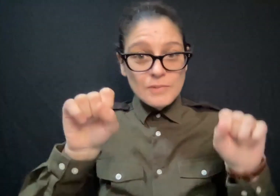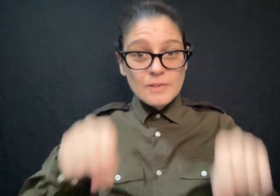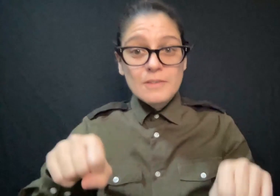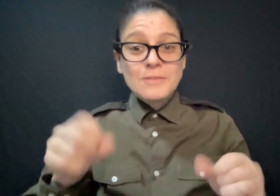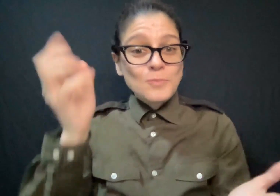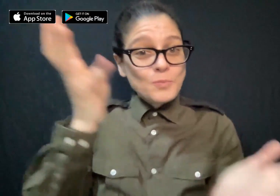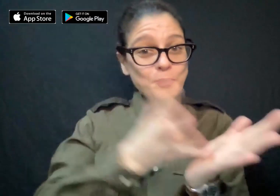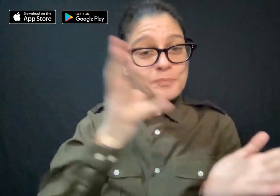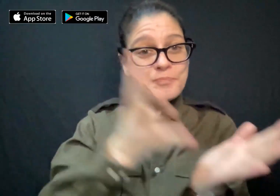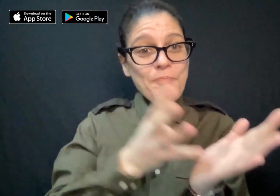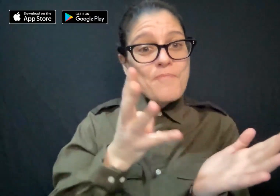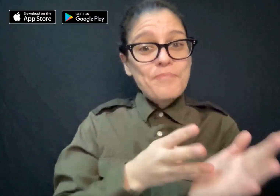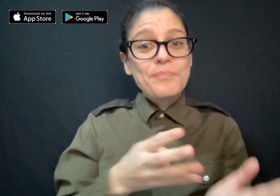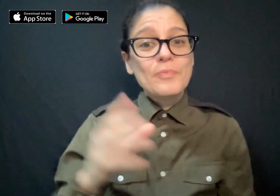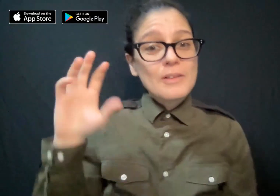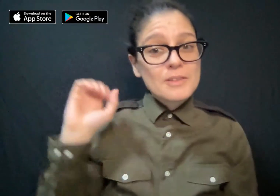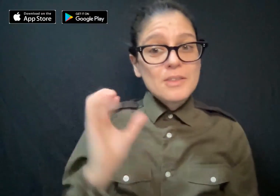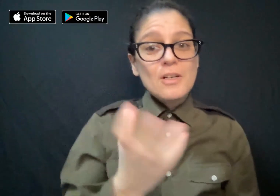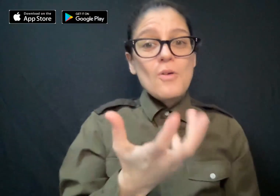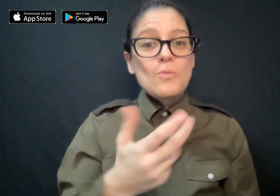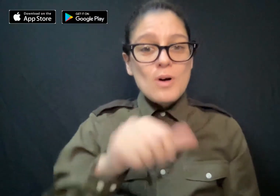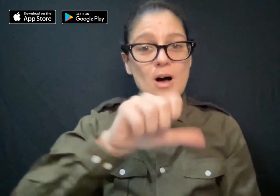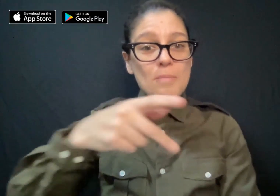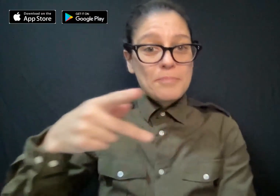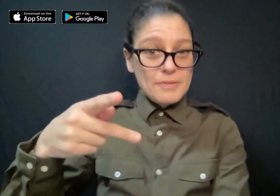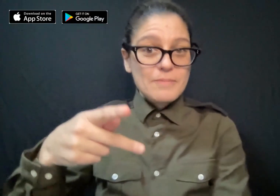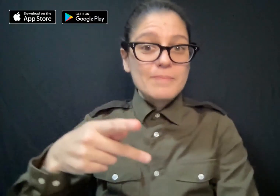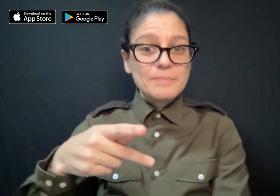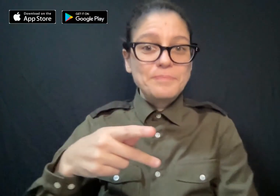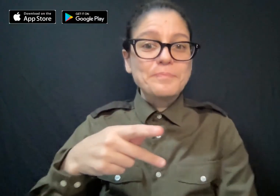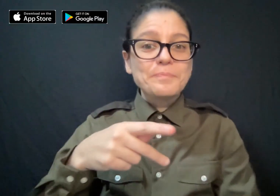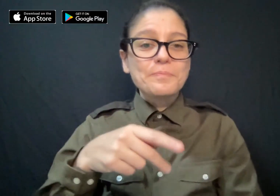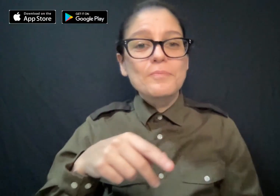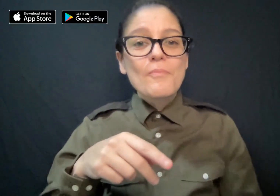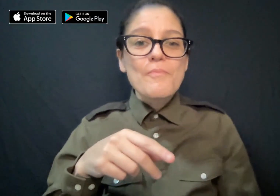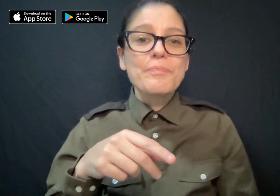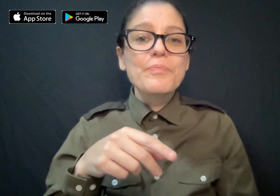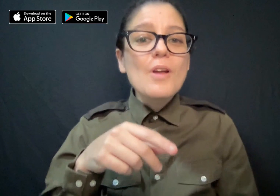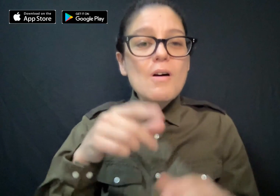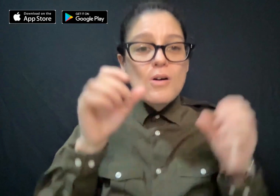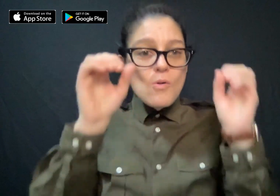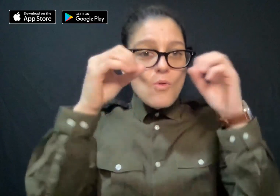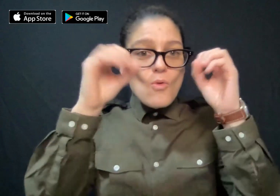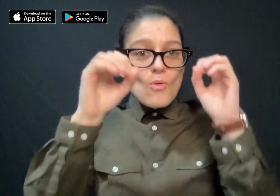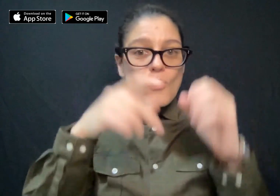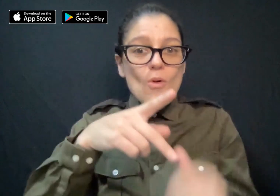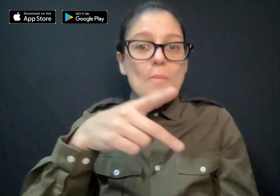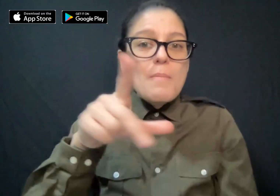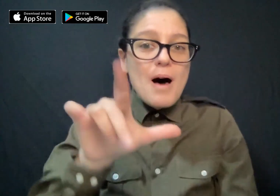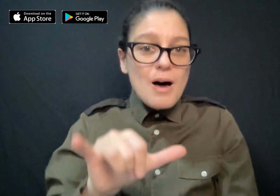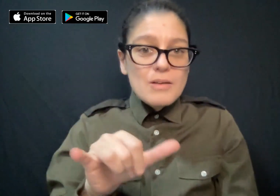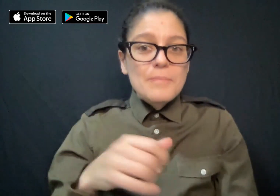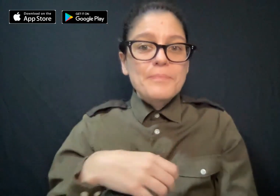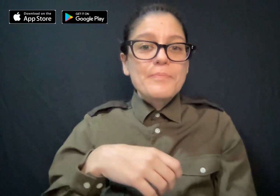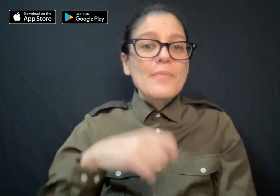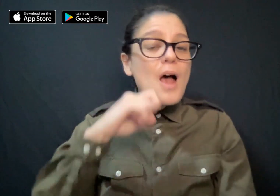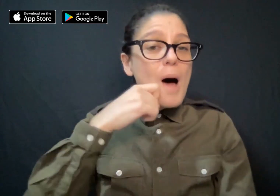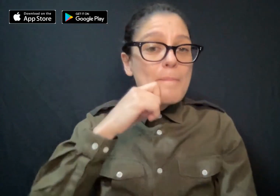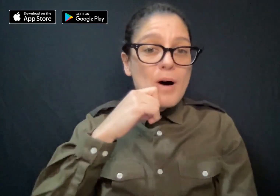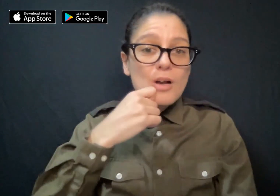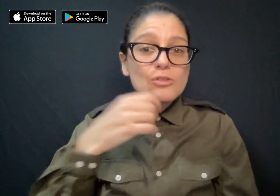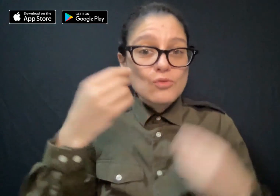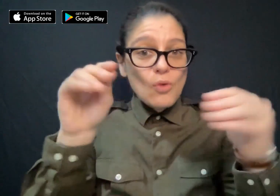birthday with limited edition coconut confetti cake Oreos with